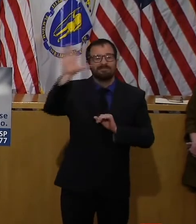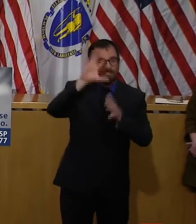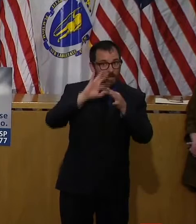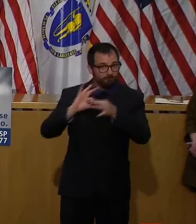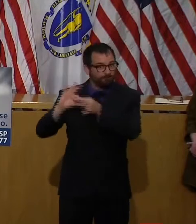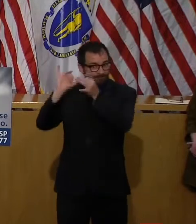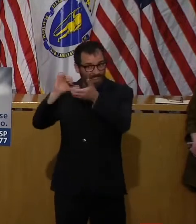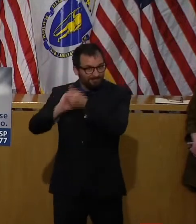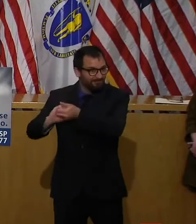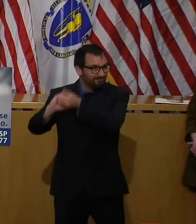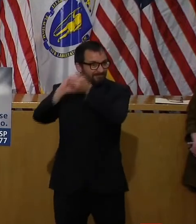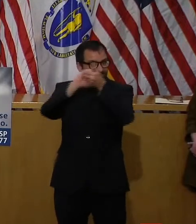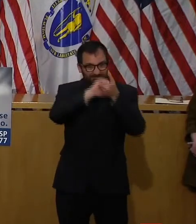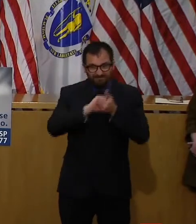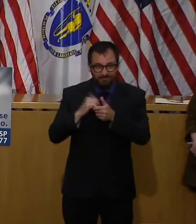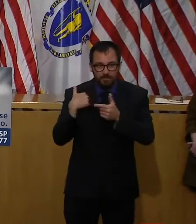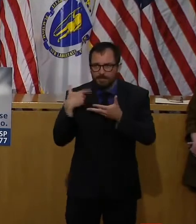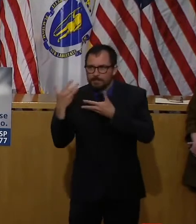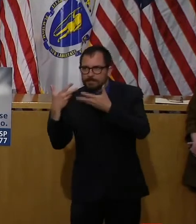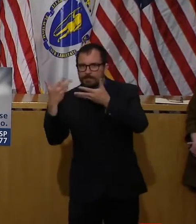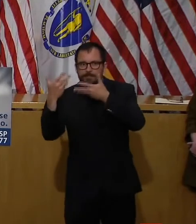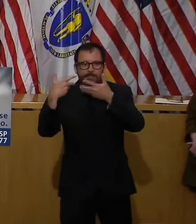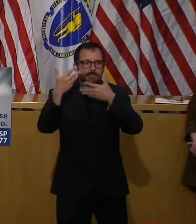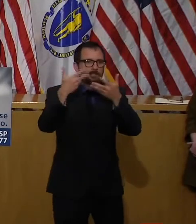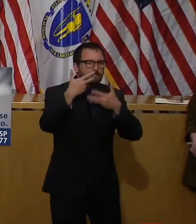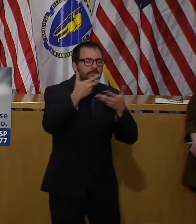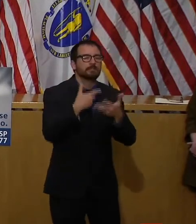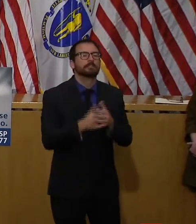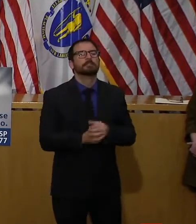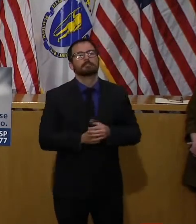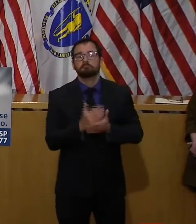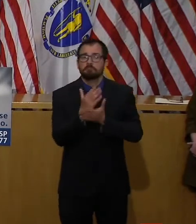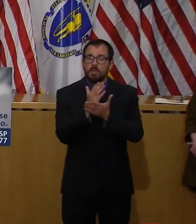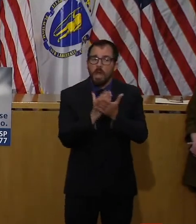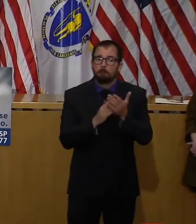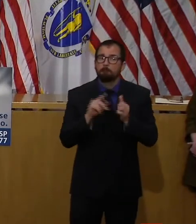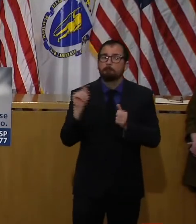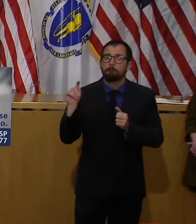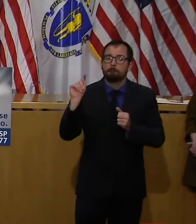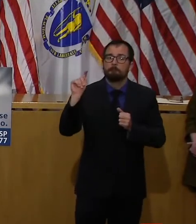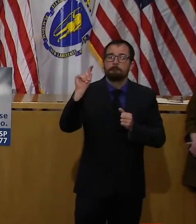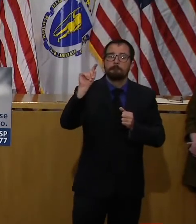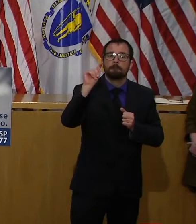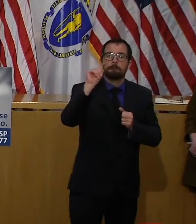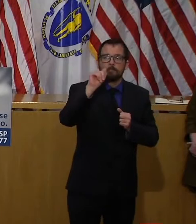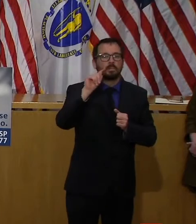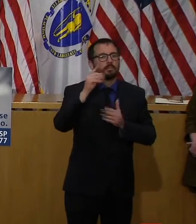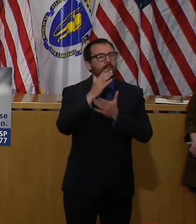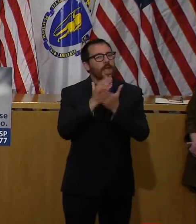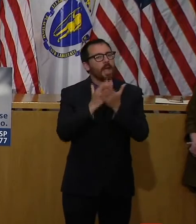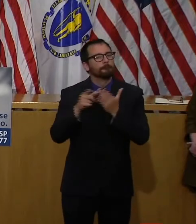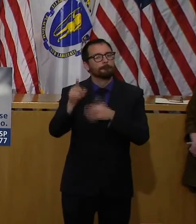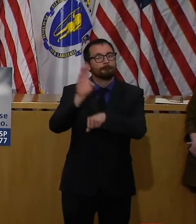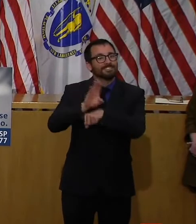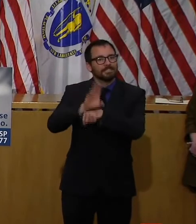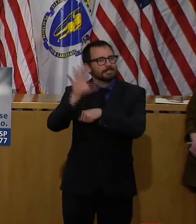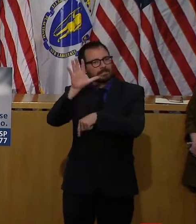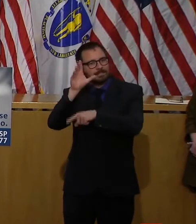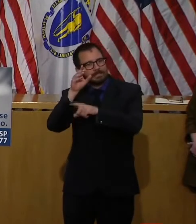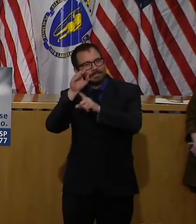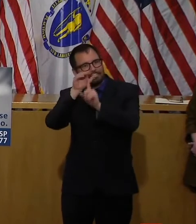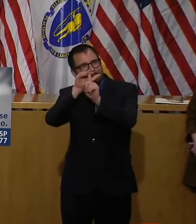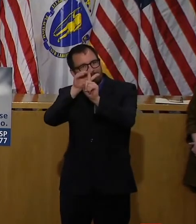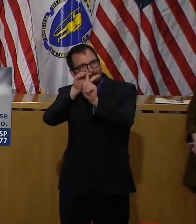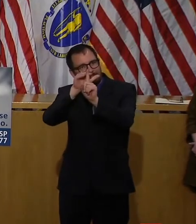And for some reason, that was viewed by some people through a political lens. I didn't view it that way. I know the Lieutenant Governor didn't. We basically saw it as a way for us to make